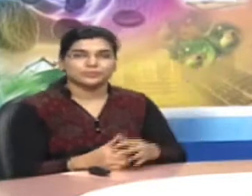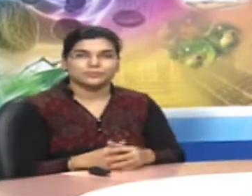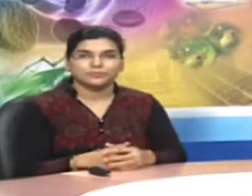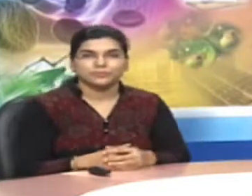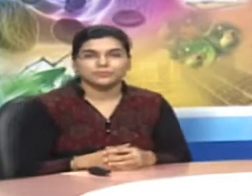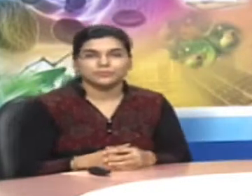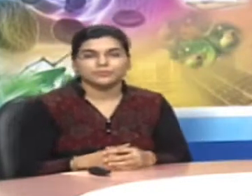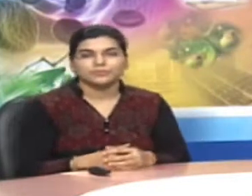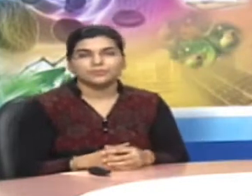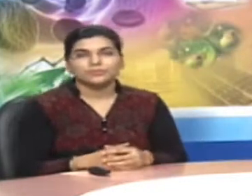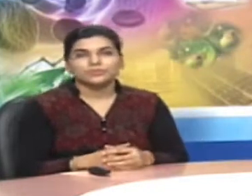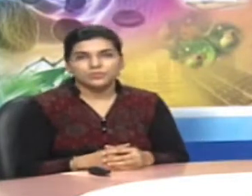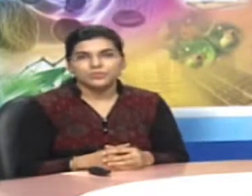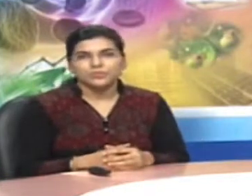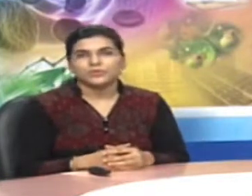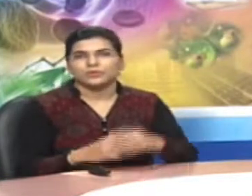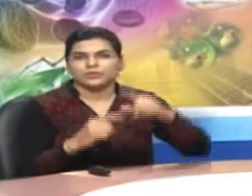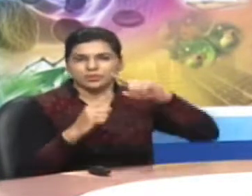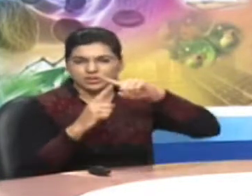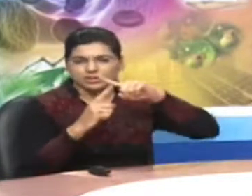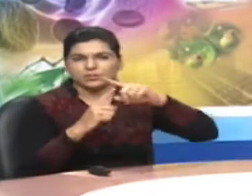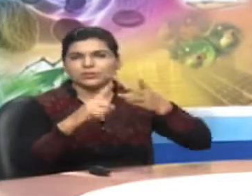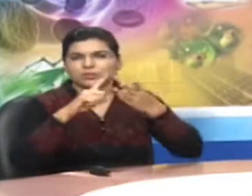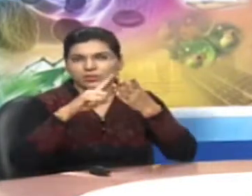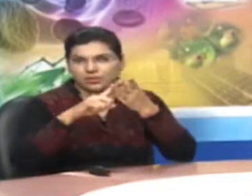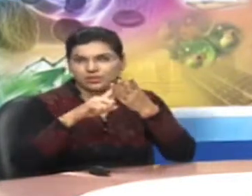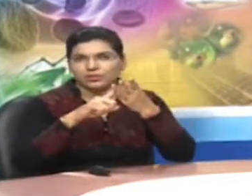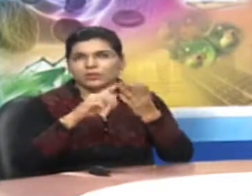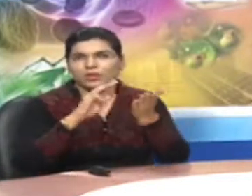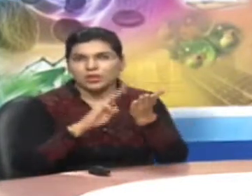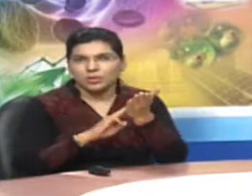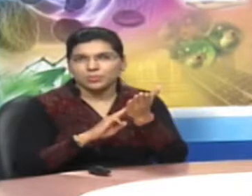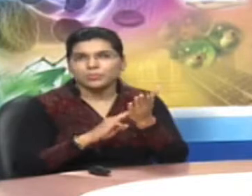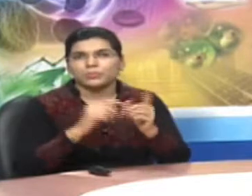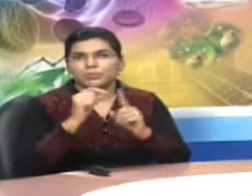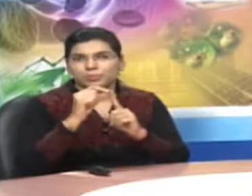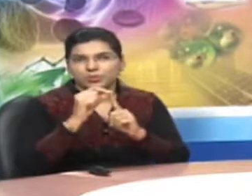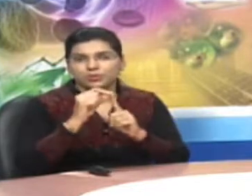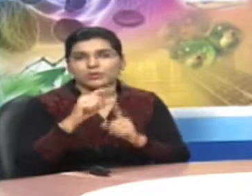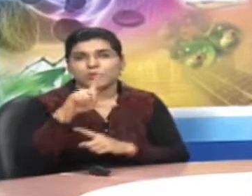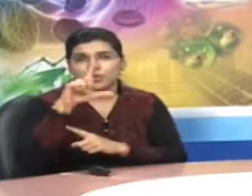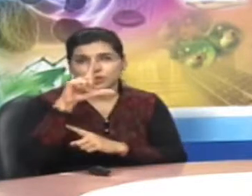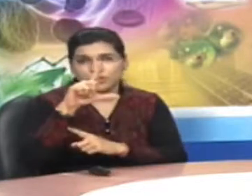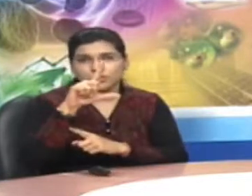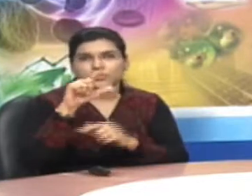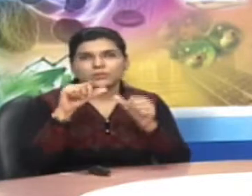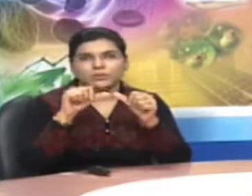Installed templates. You can install templates